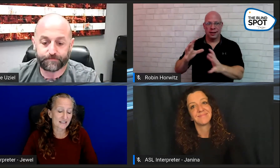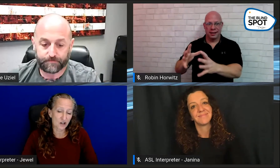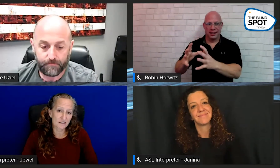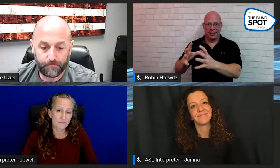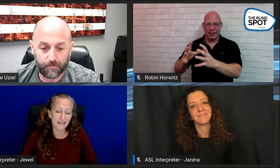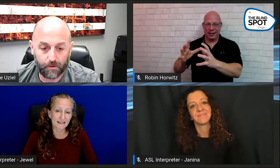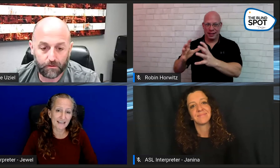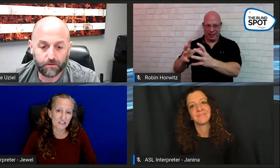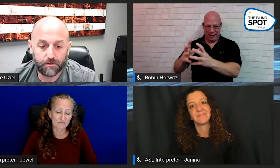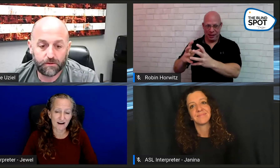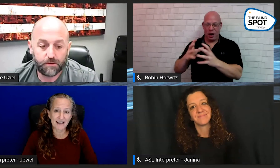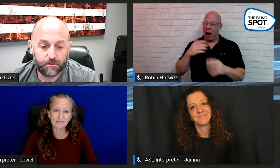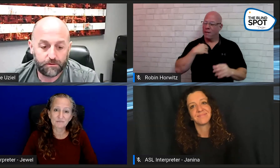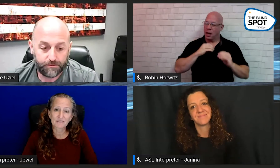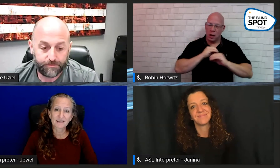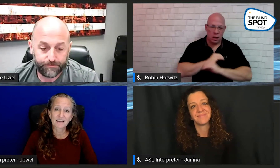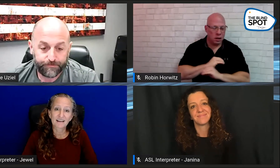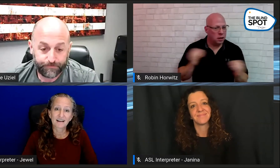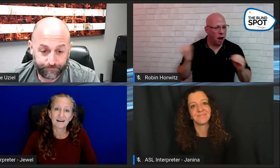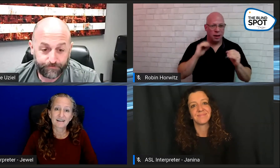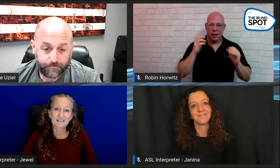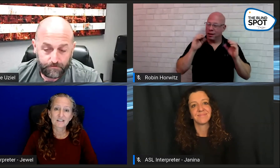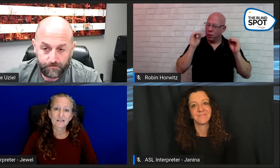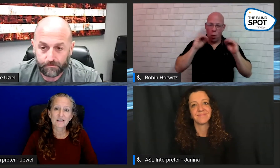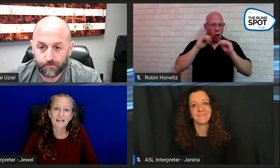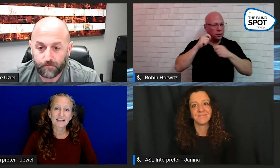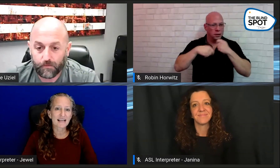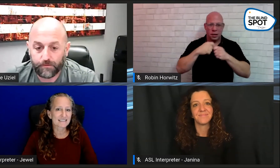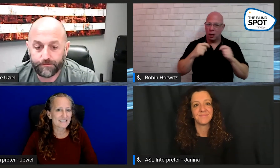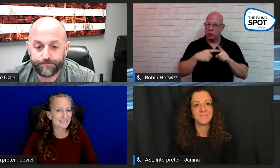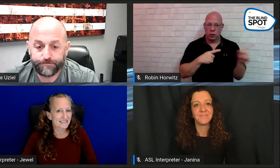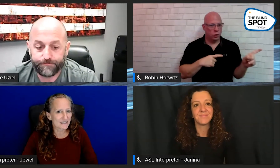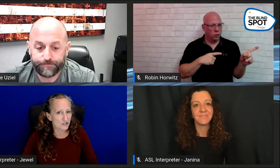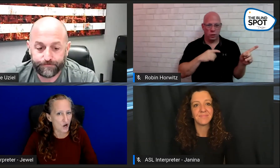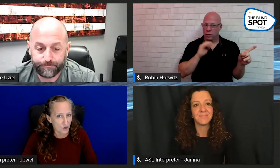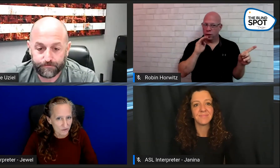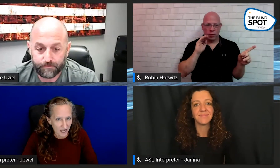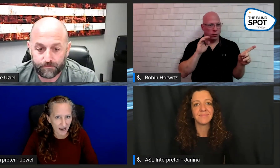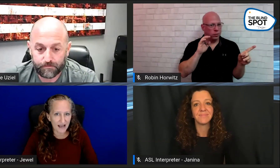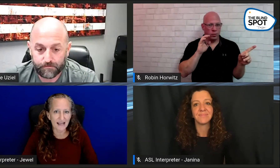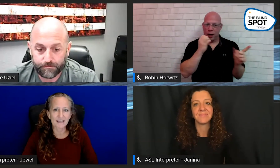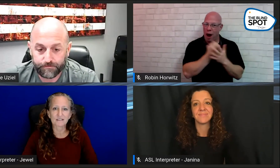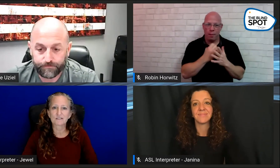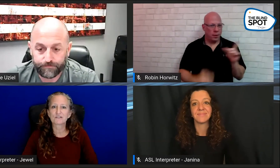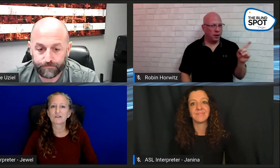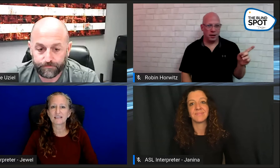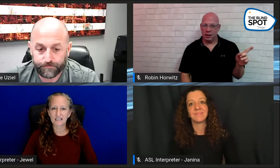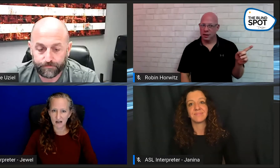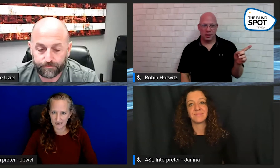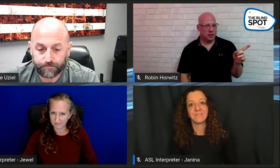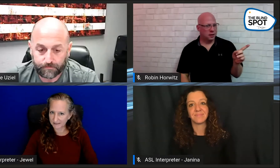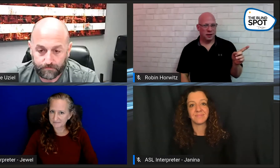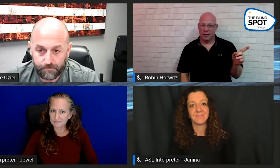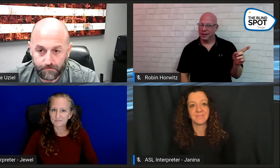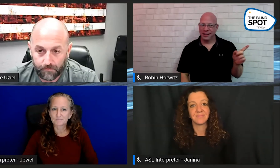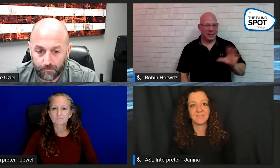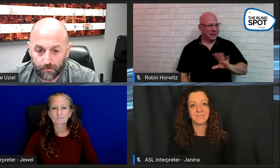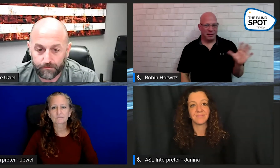and that's called speculation, right? It has no tie to the